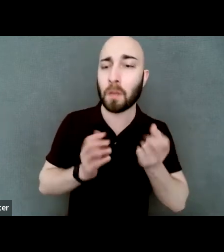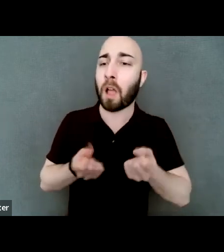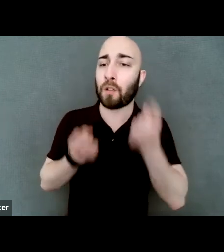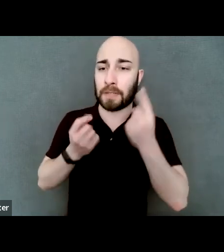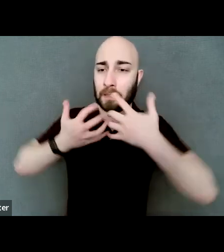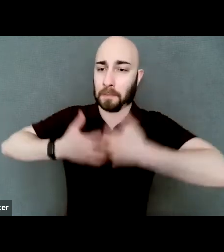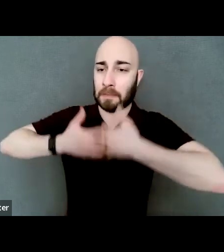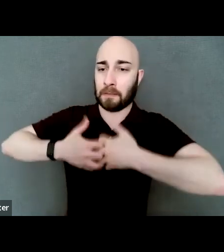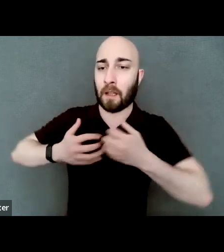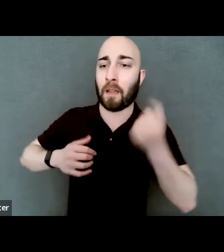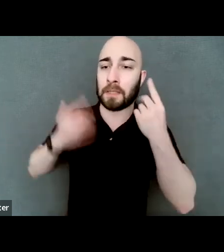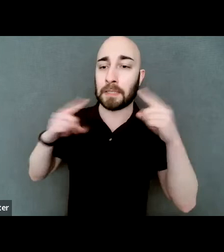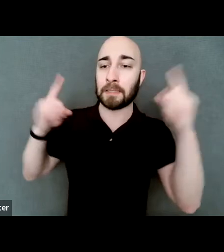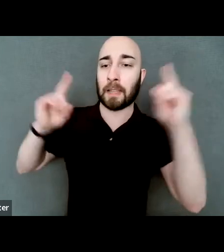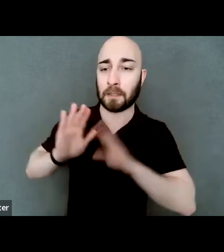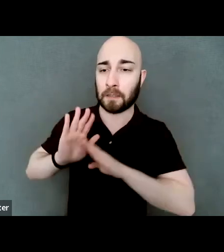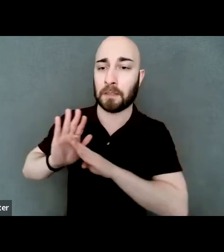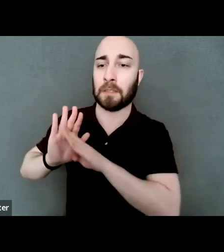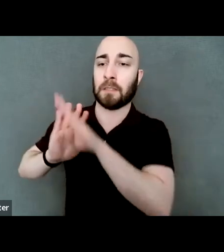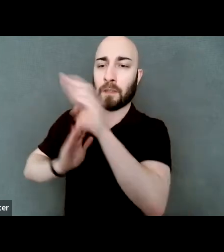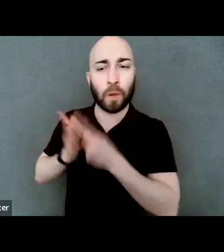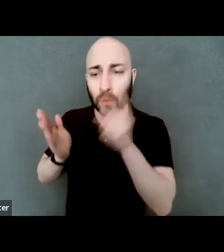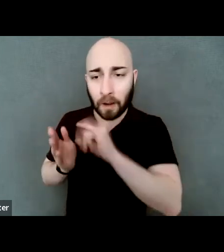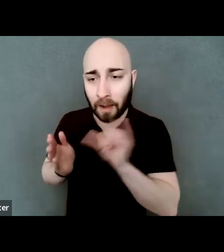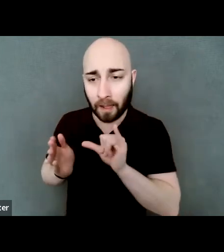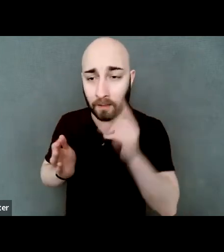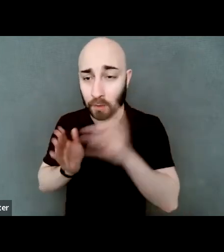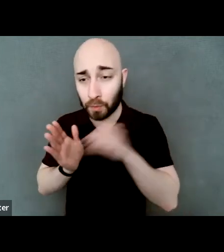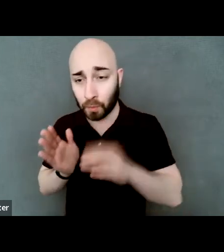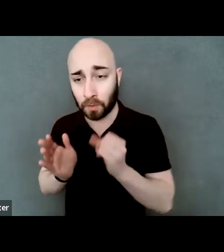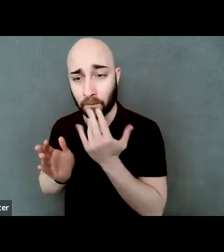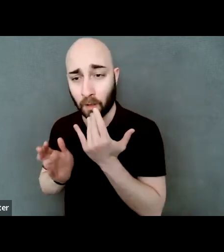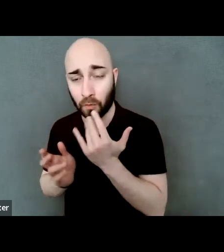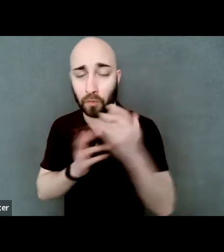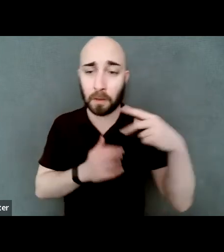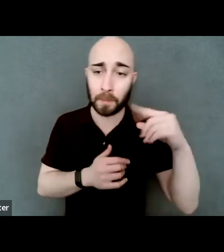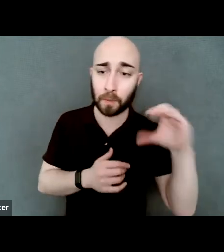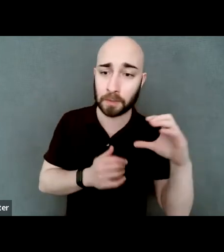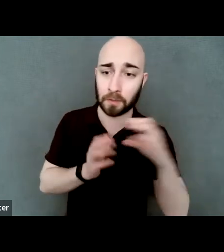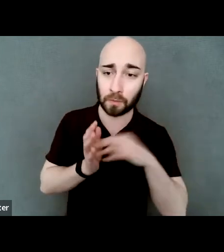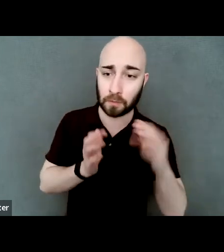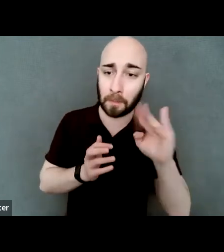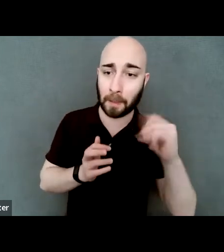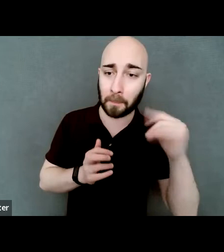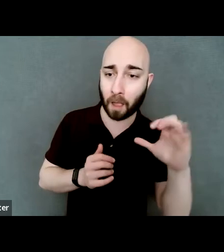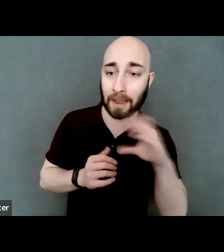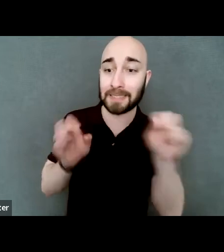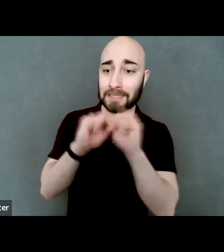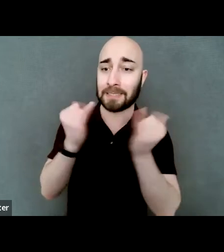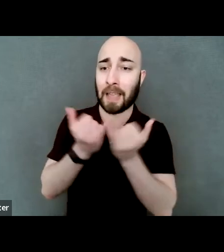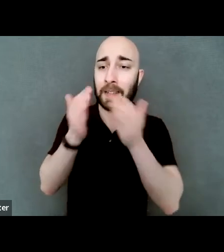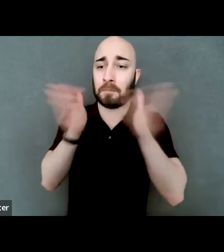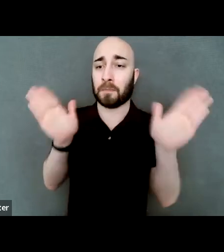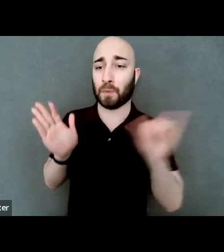of success for our students of color, our BIPOC communities in the classroom and society at large. So when I